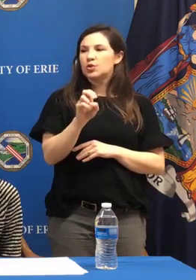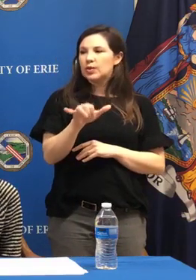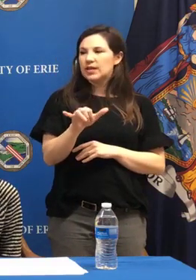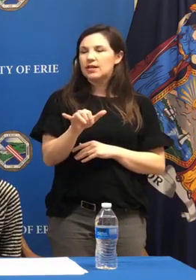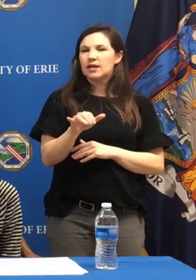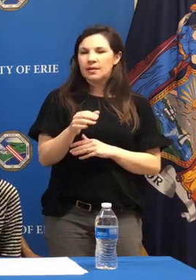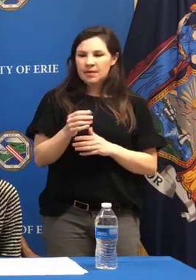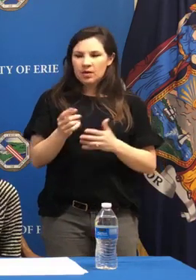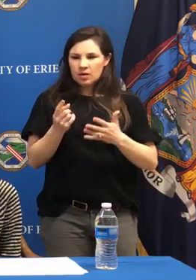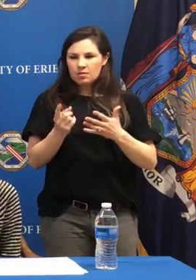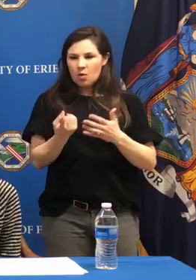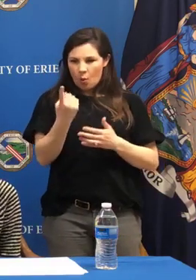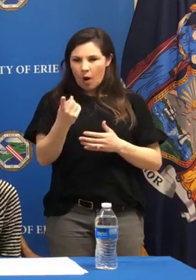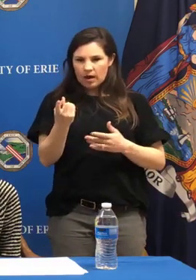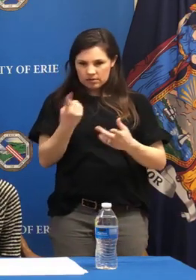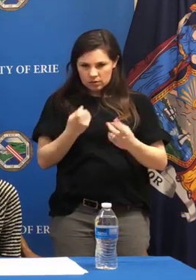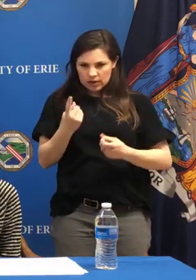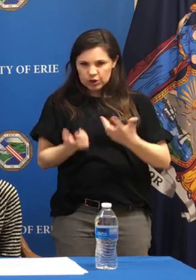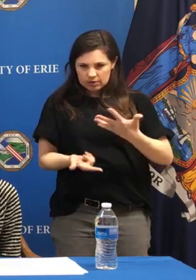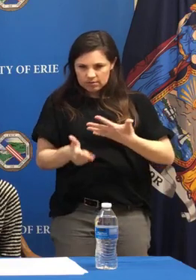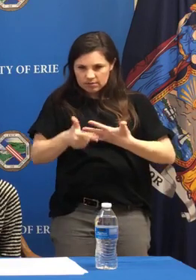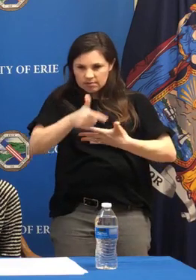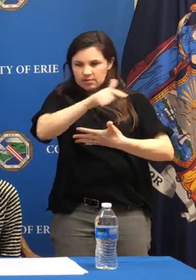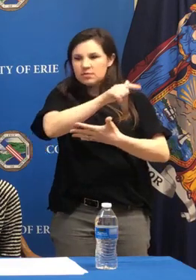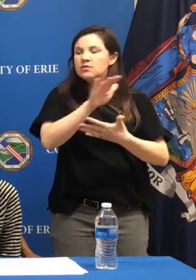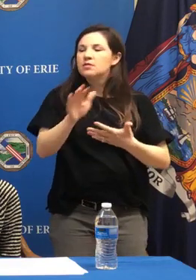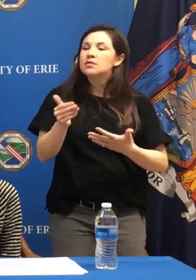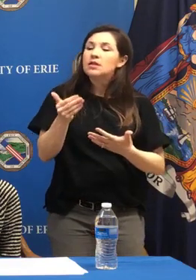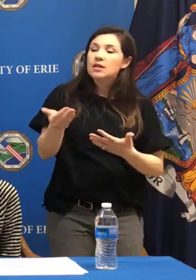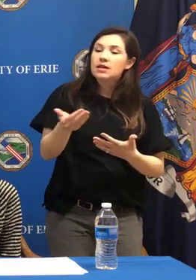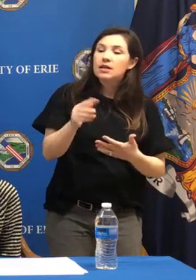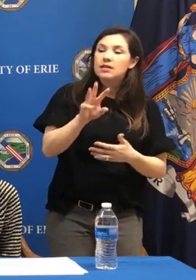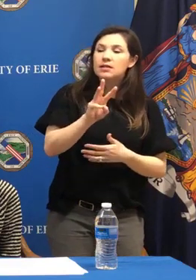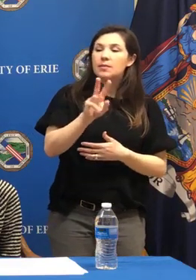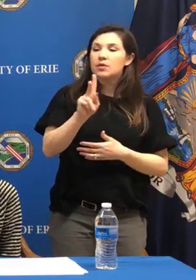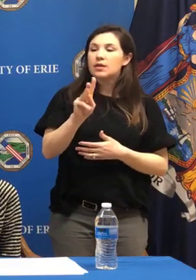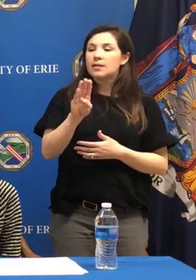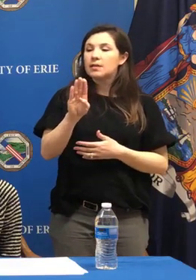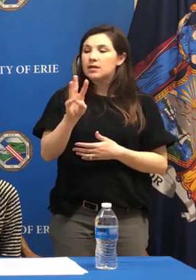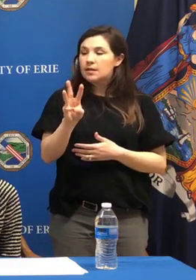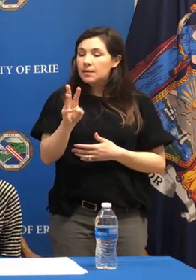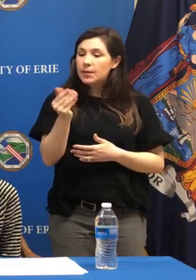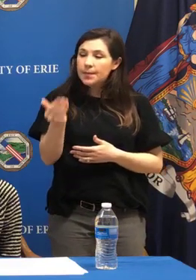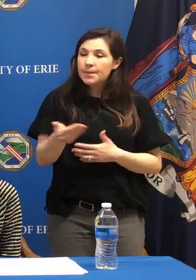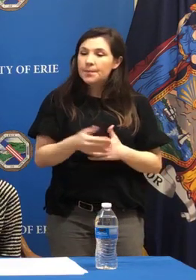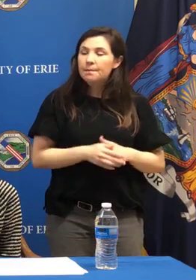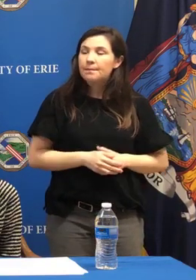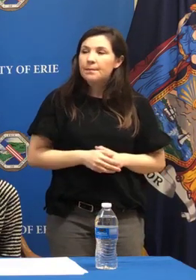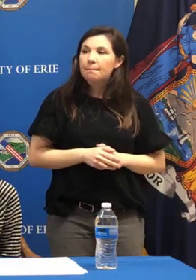and we'll continue to work through. Allie Tui of WKBW Television.